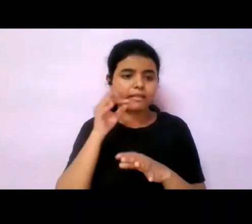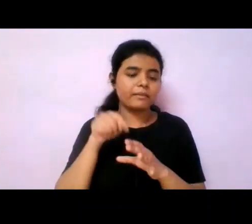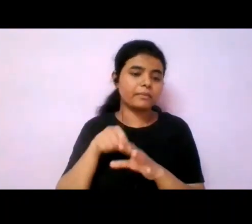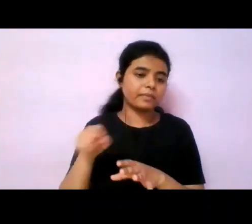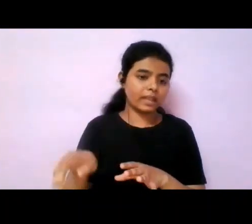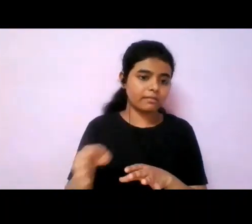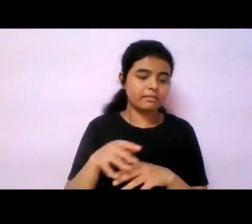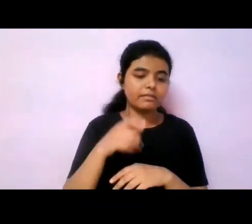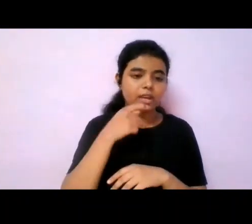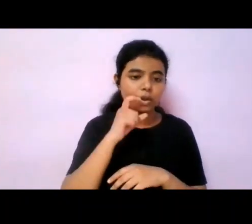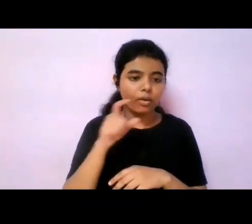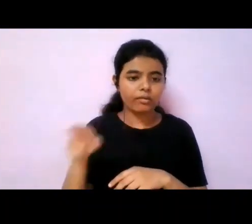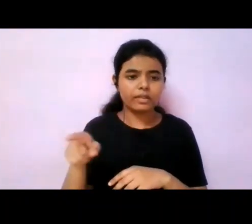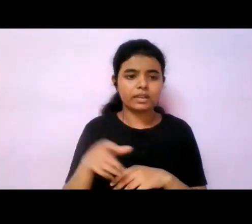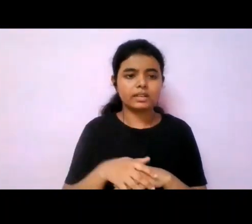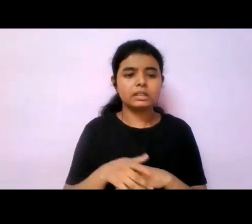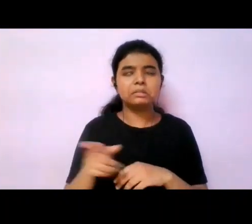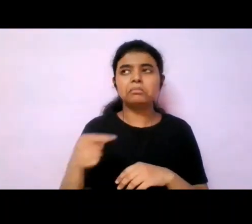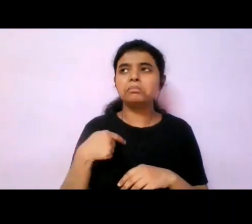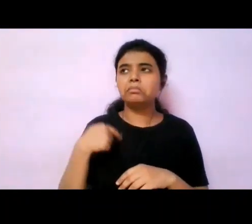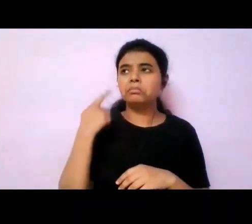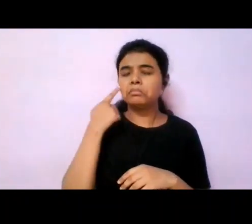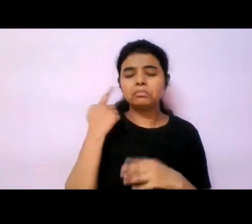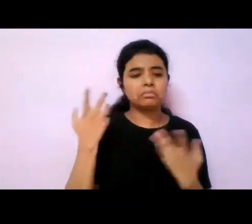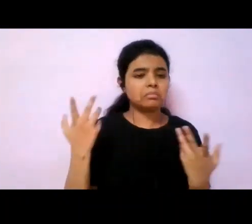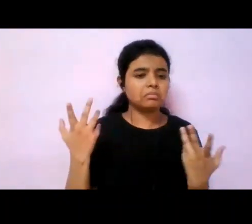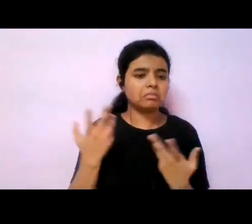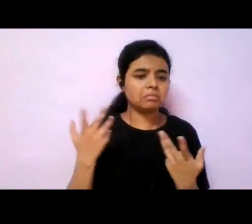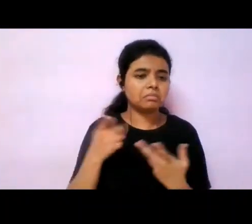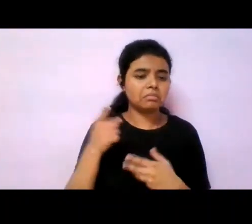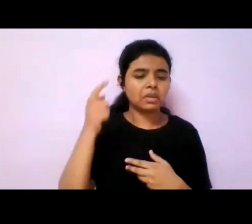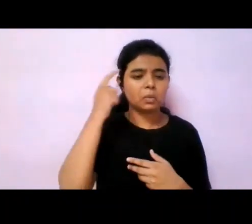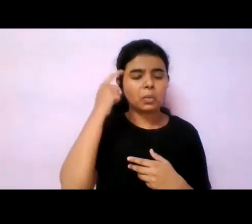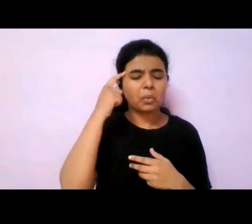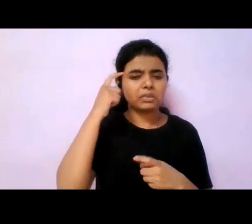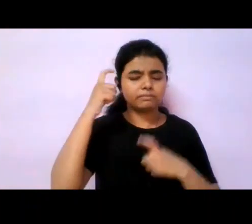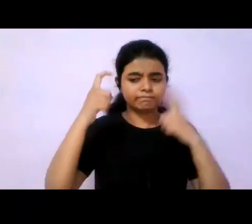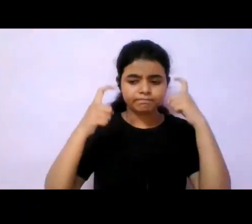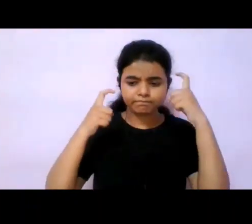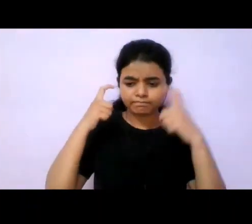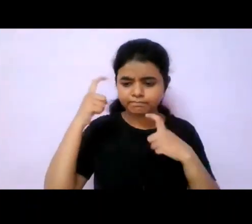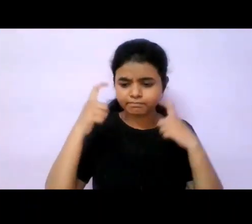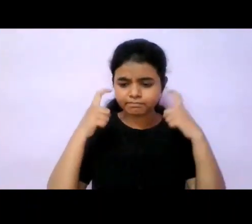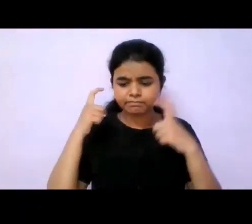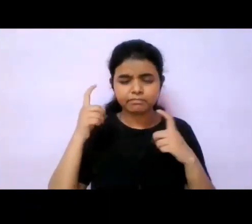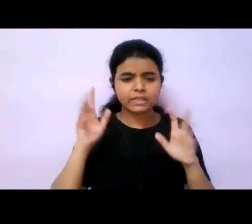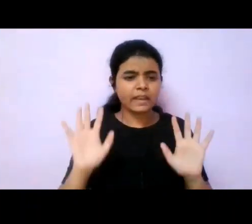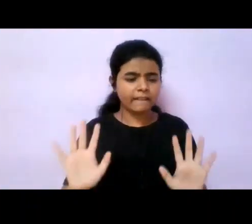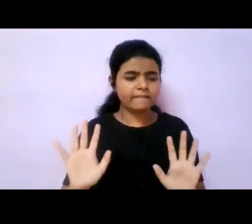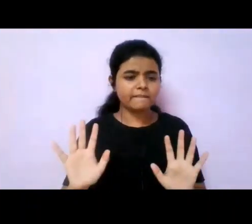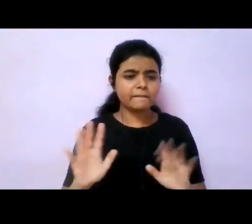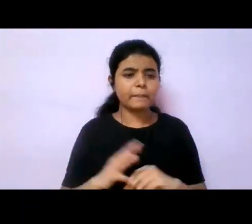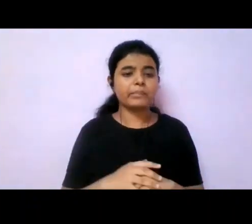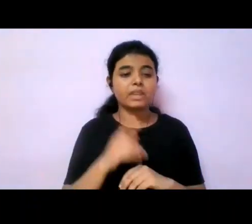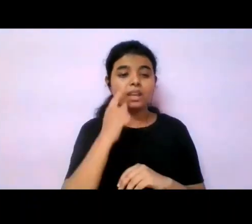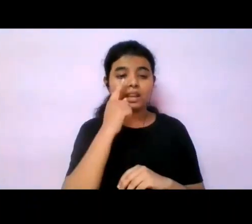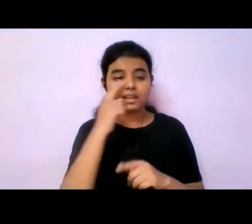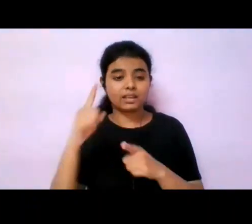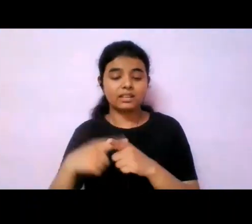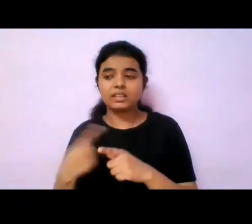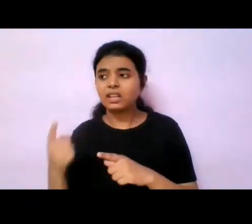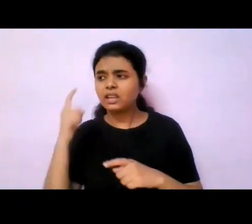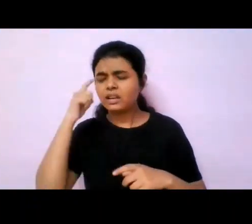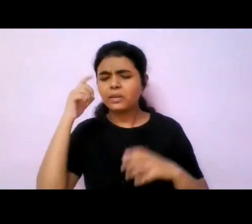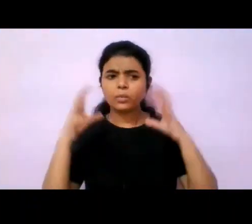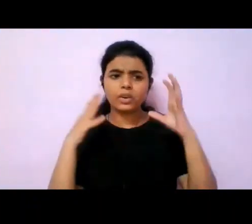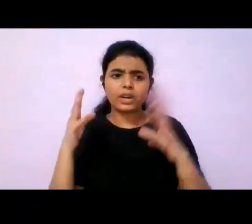Julie smile in anticipation of the confrontation that lies ahead. Joe looks a little bit worried. Jeannie and